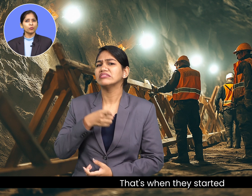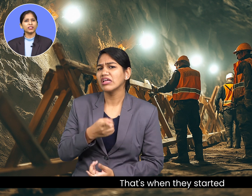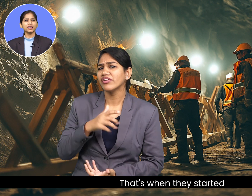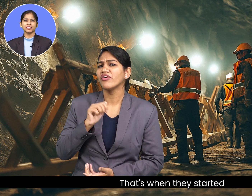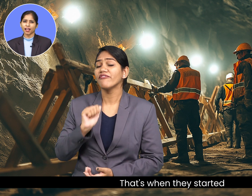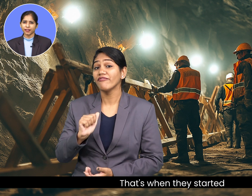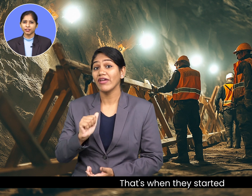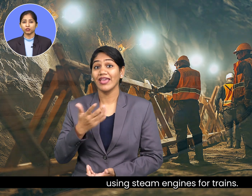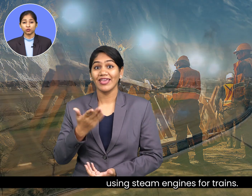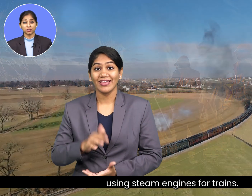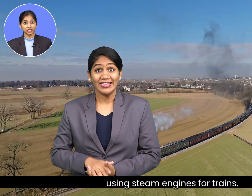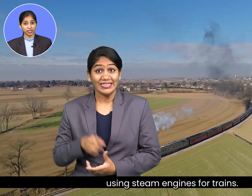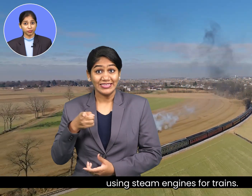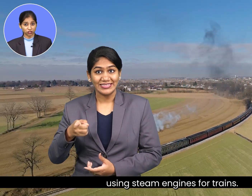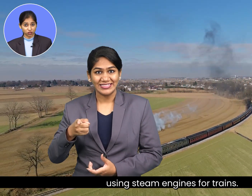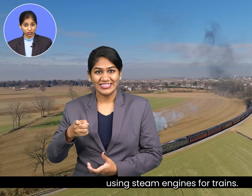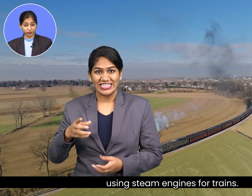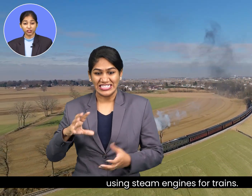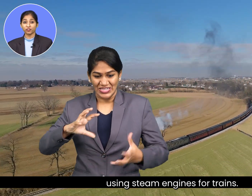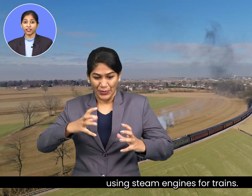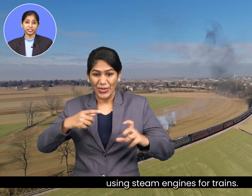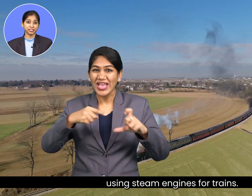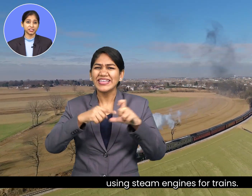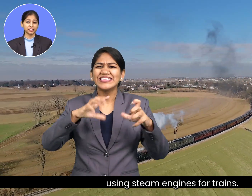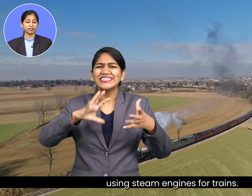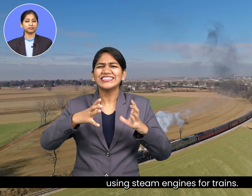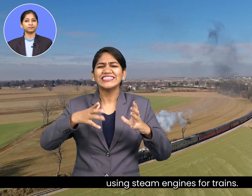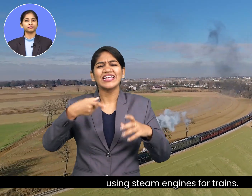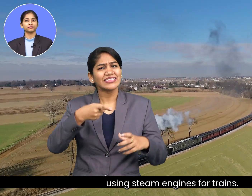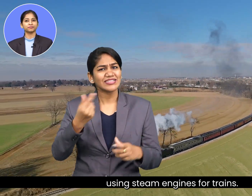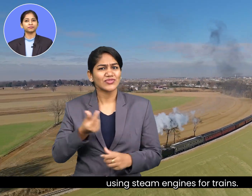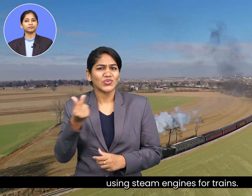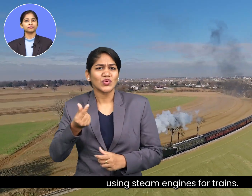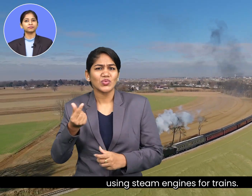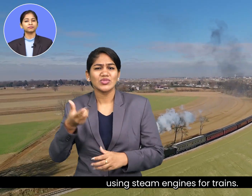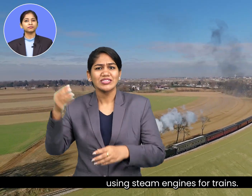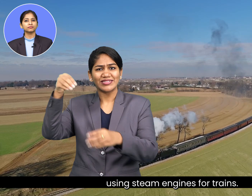That's when they started using steam engines for trains.